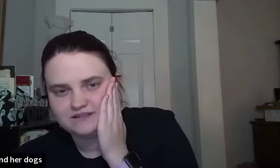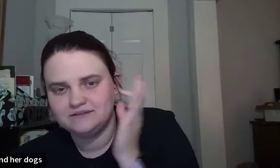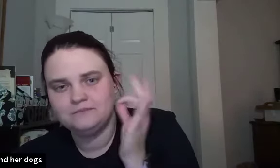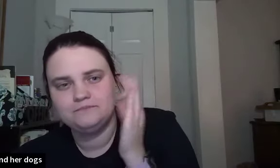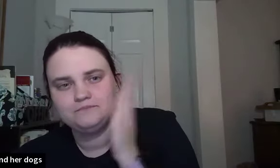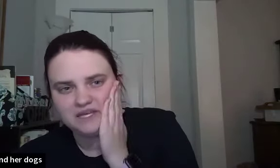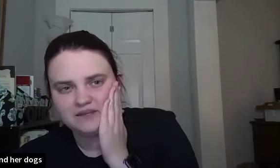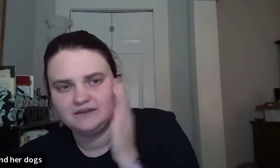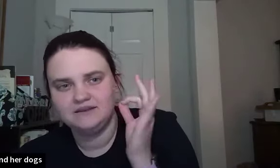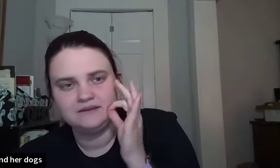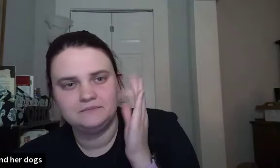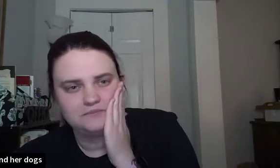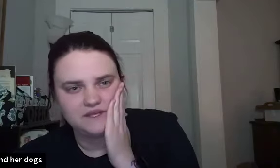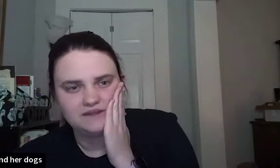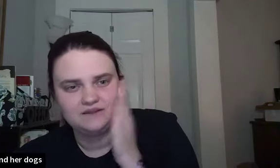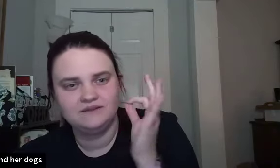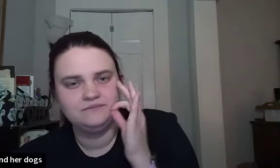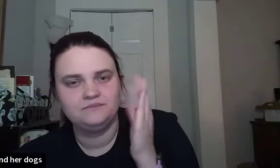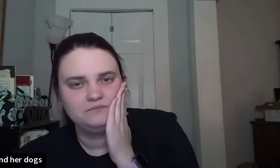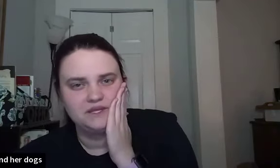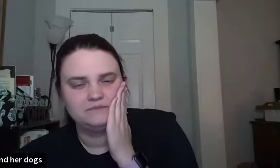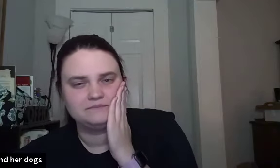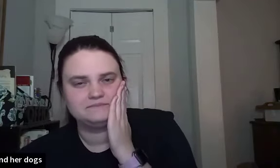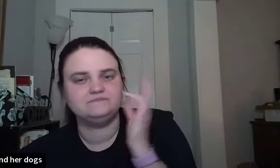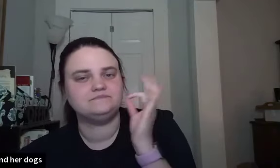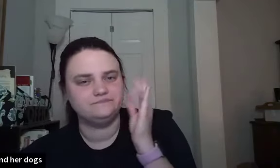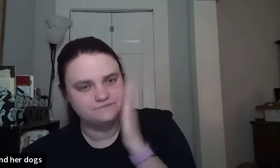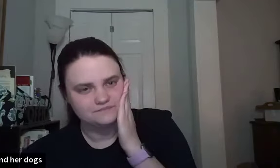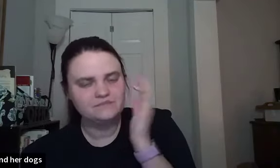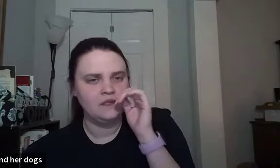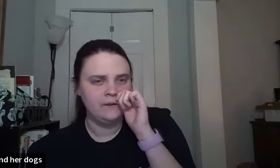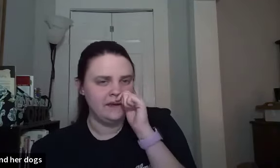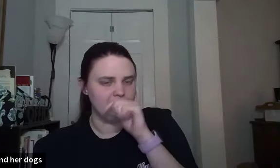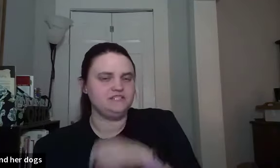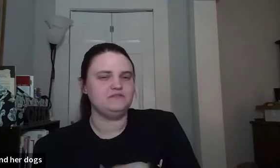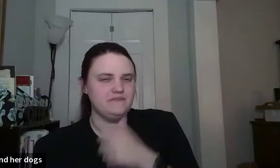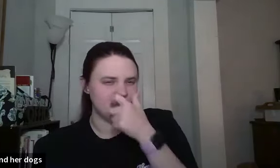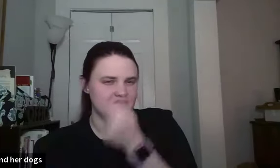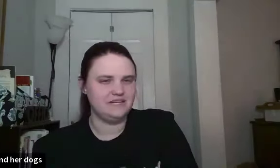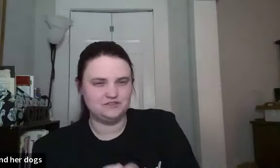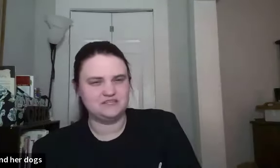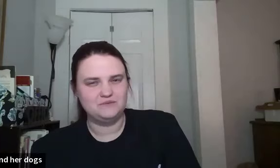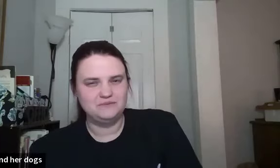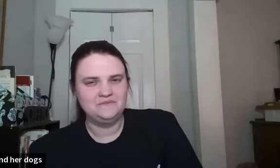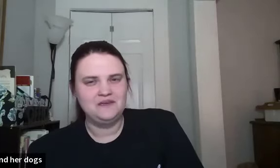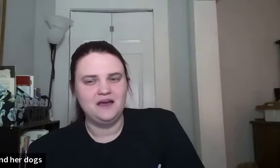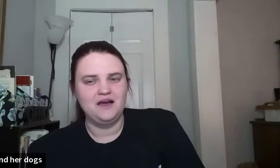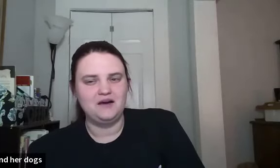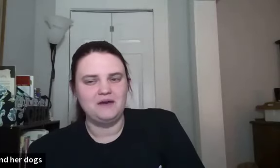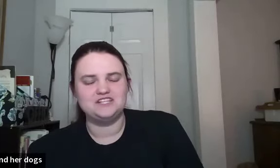it. B, B, B. I do think that one's kind of an interesting one. I just